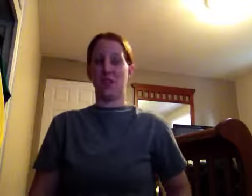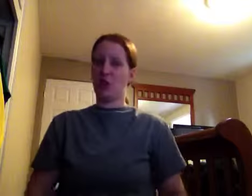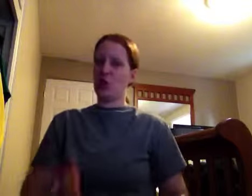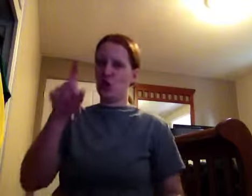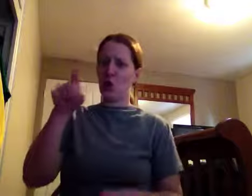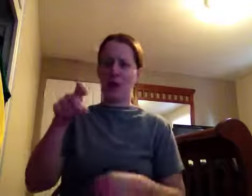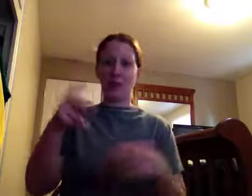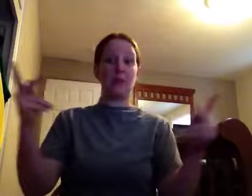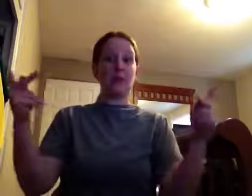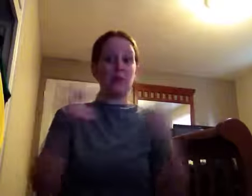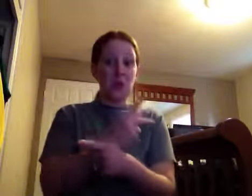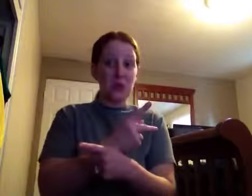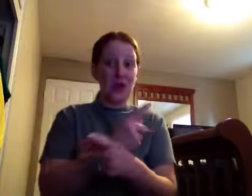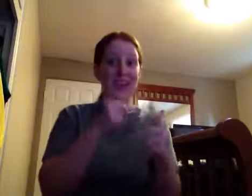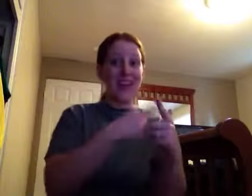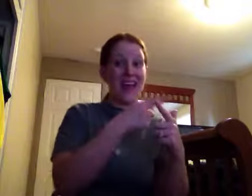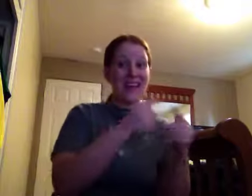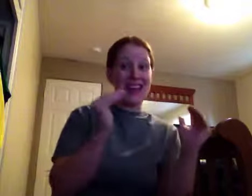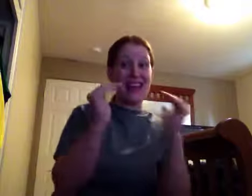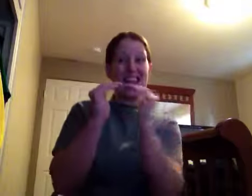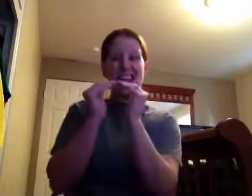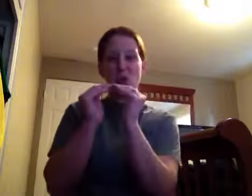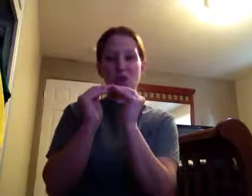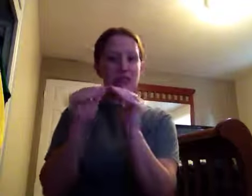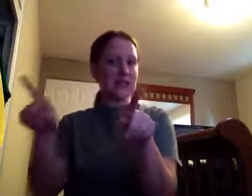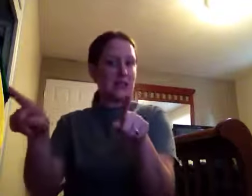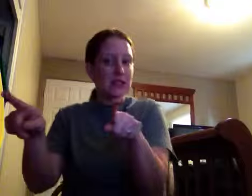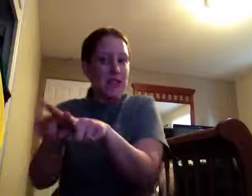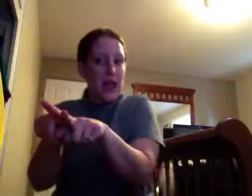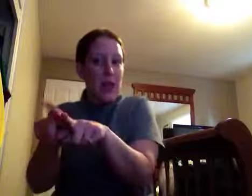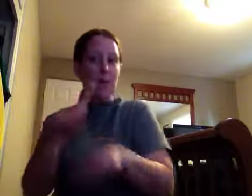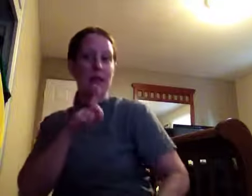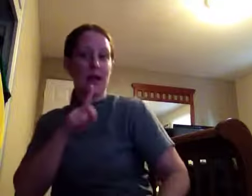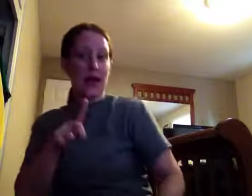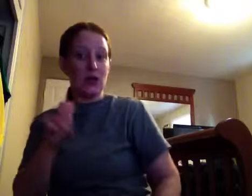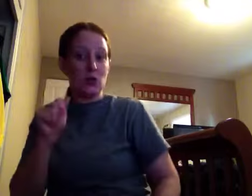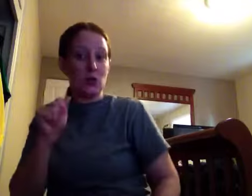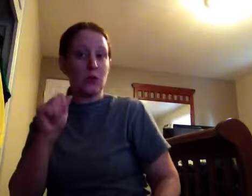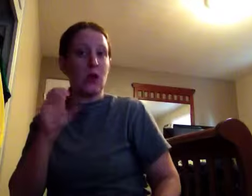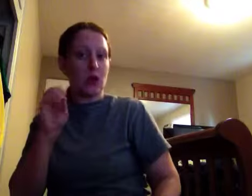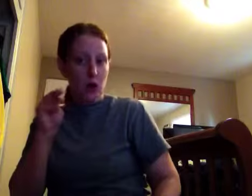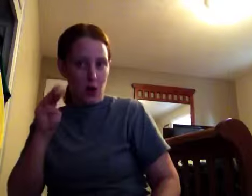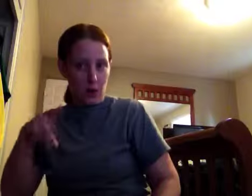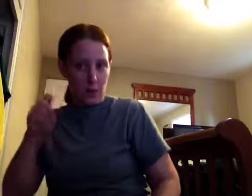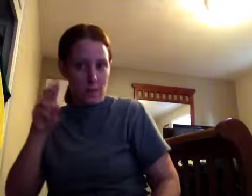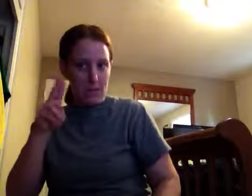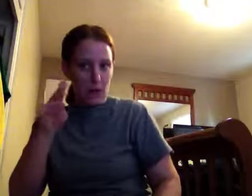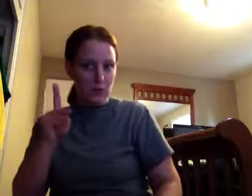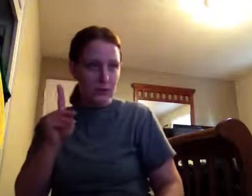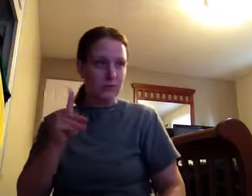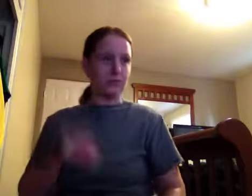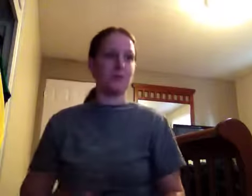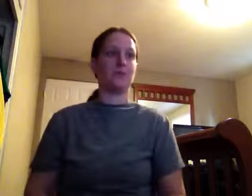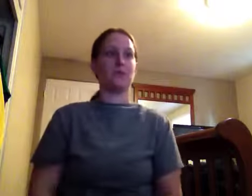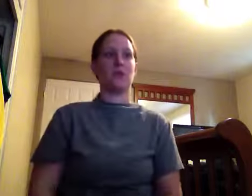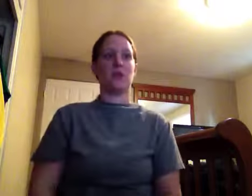CH2O by to get the new compound, the actual compound. So again, simplest whole number ratio is a simple